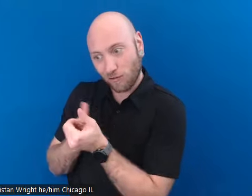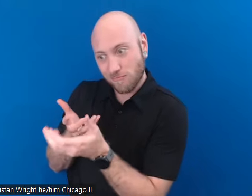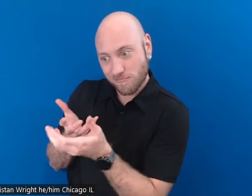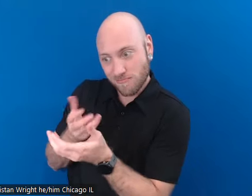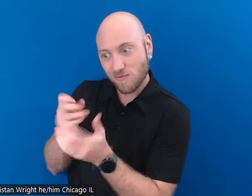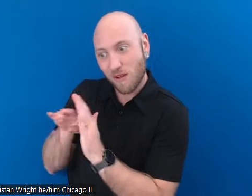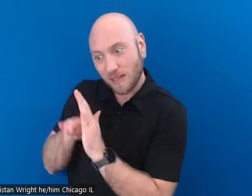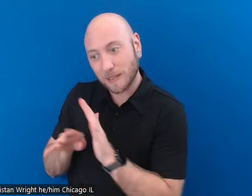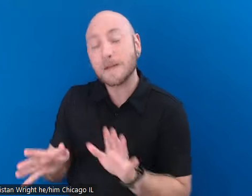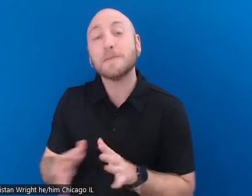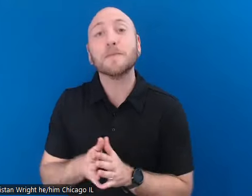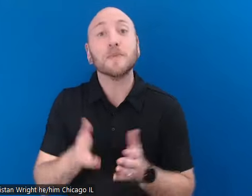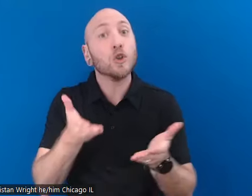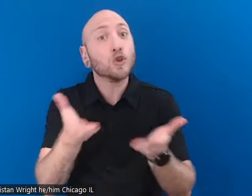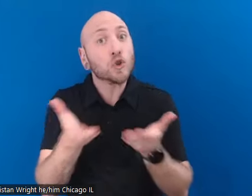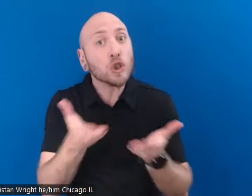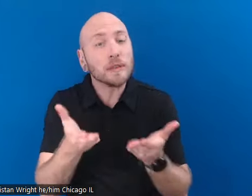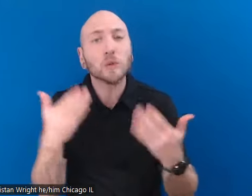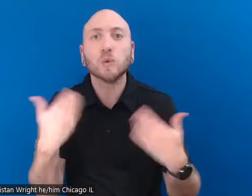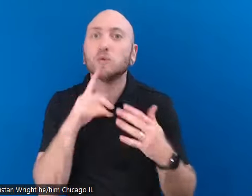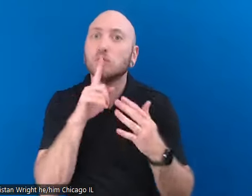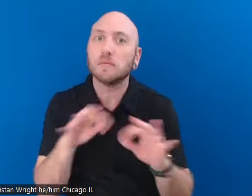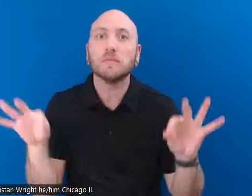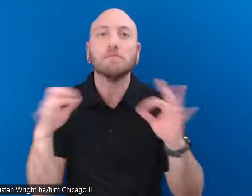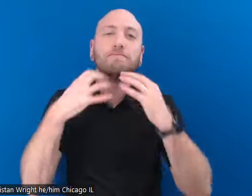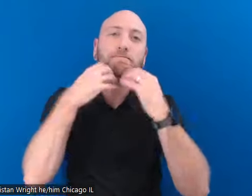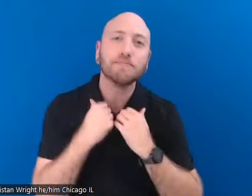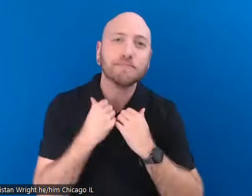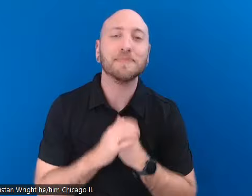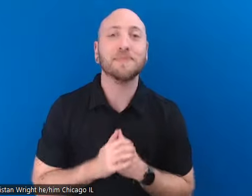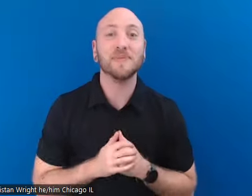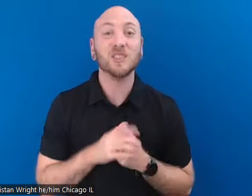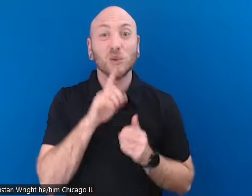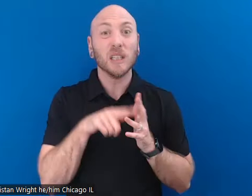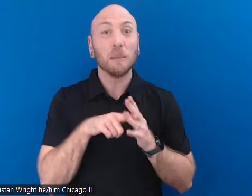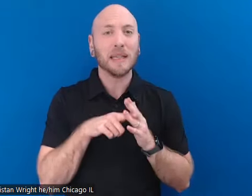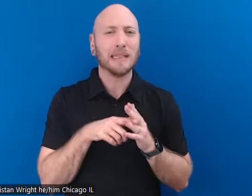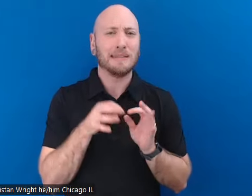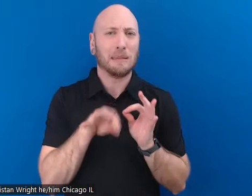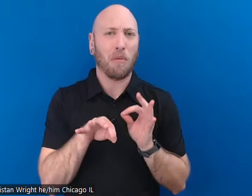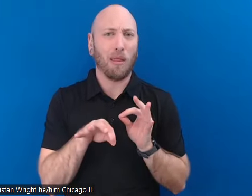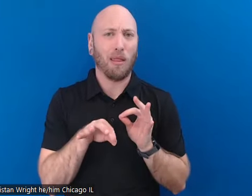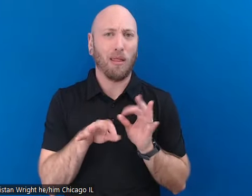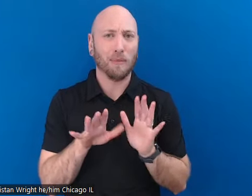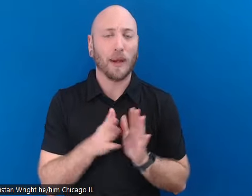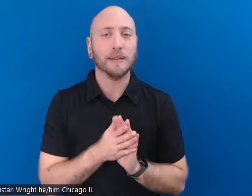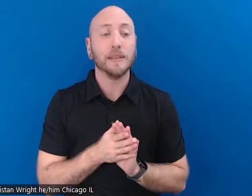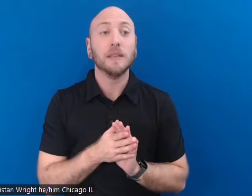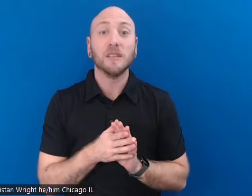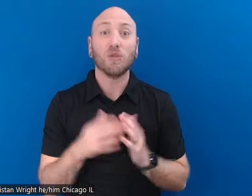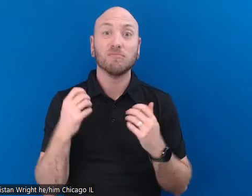right? Service can be very, very, very simple. For me, it was driving guys to meetings from the sober